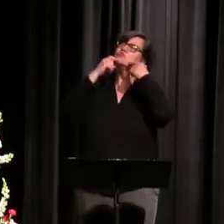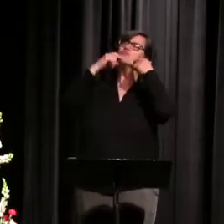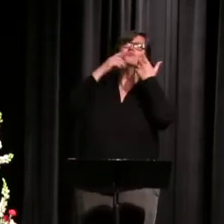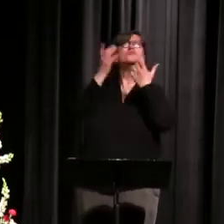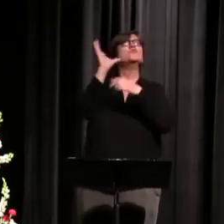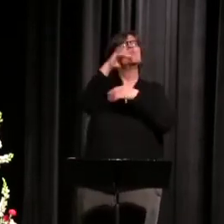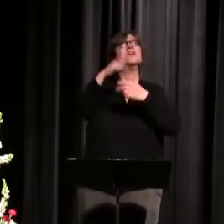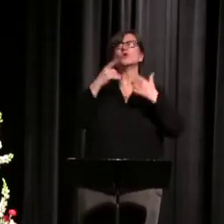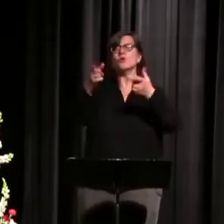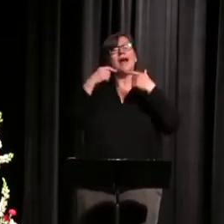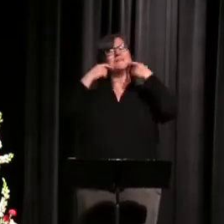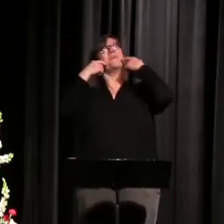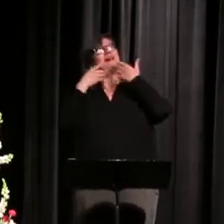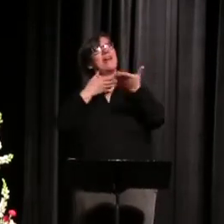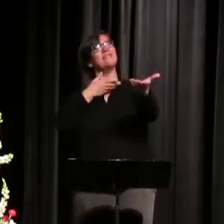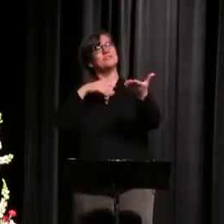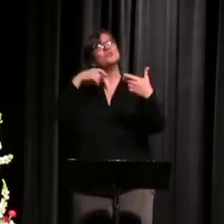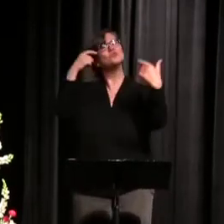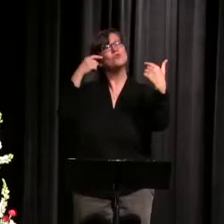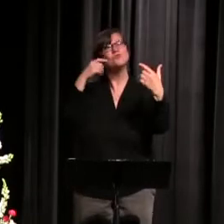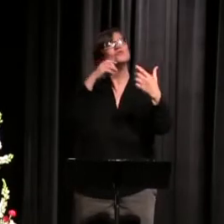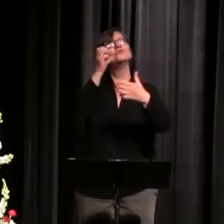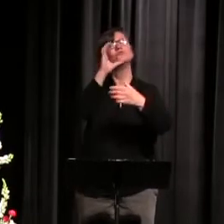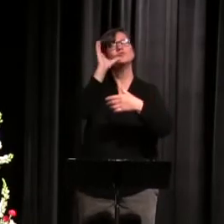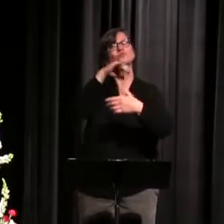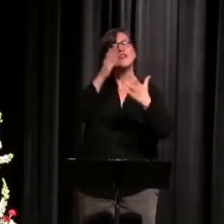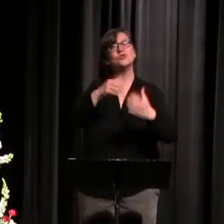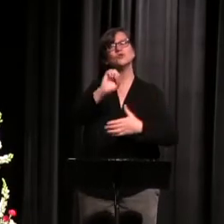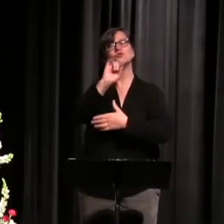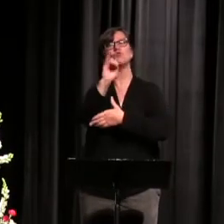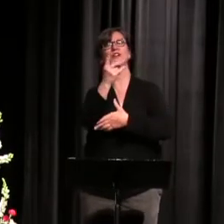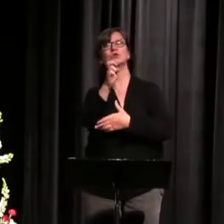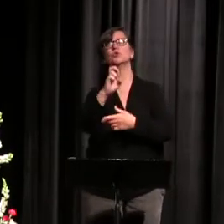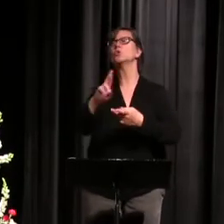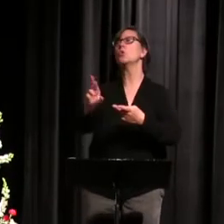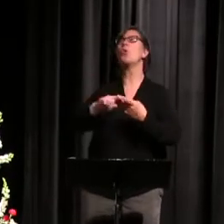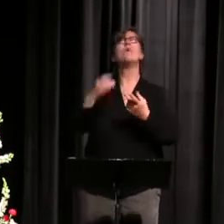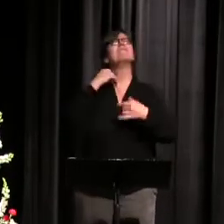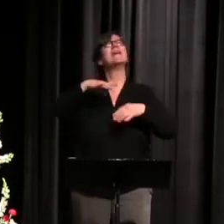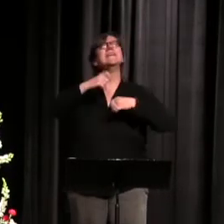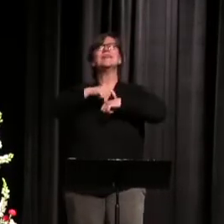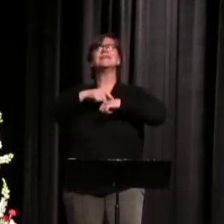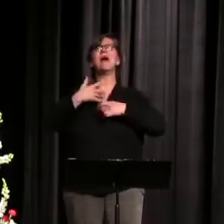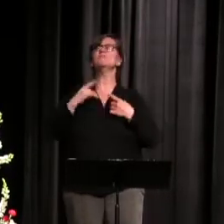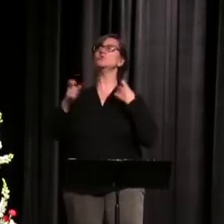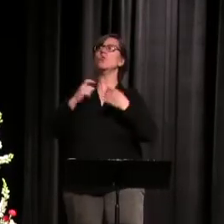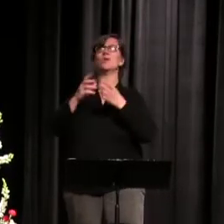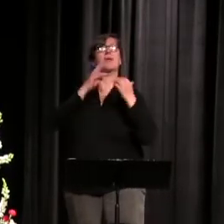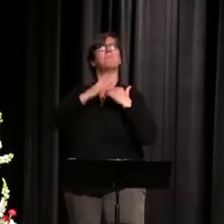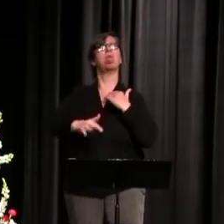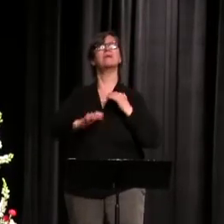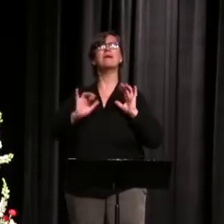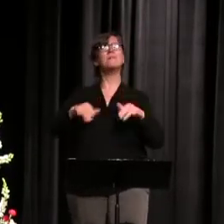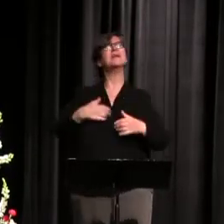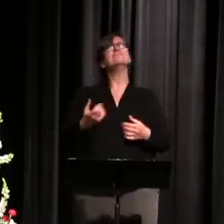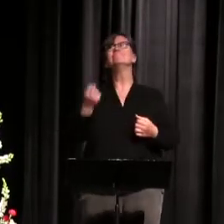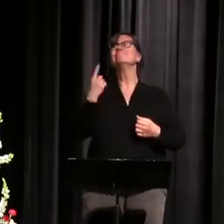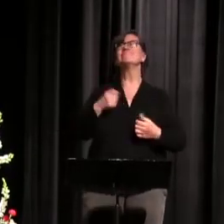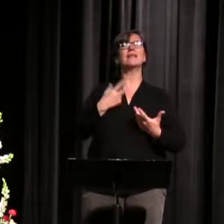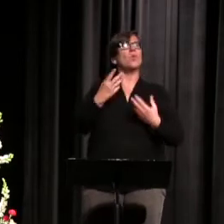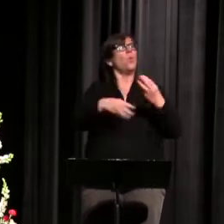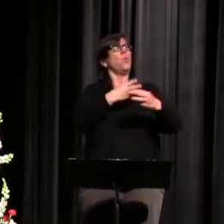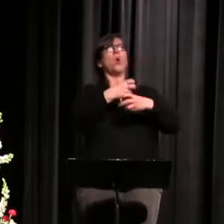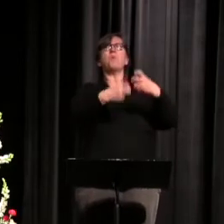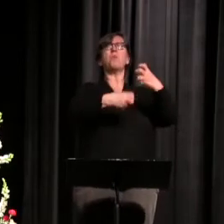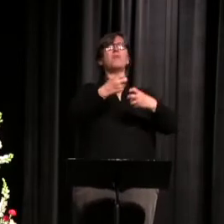spent an hour of your free time volunteering or donating blood. You see, the world's problem is that people too often relate